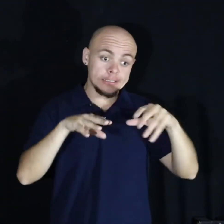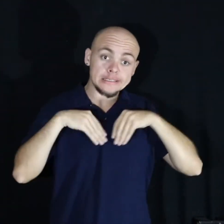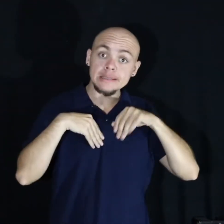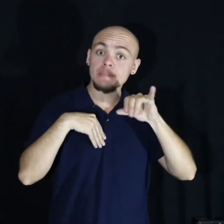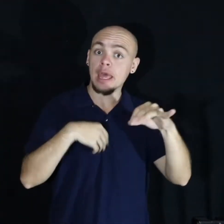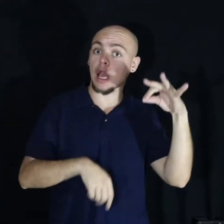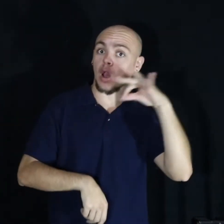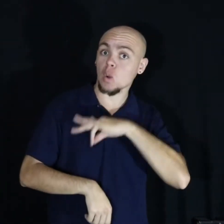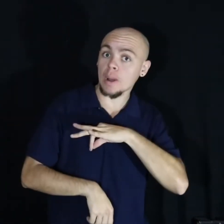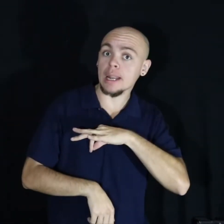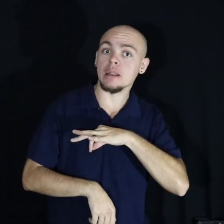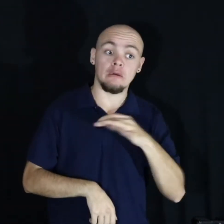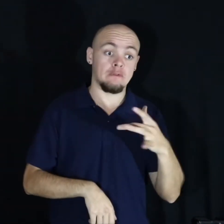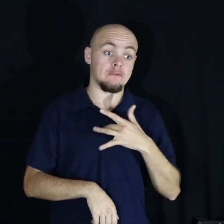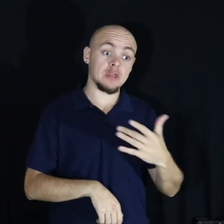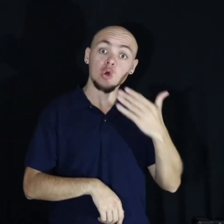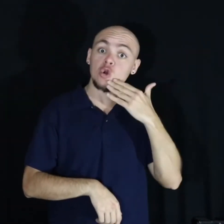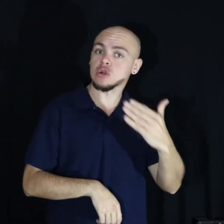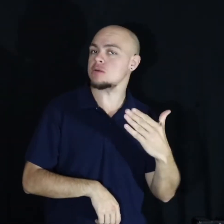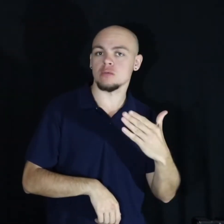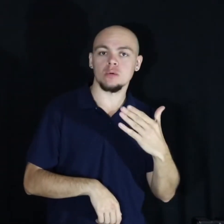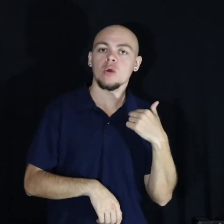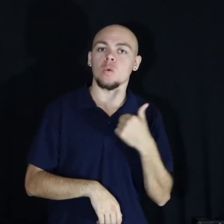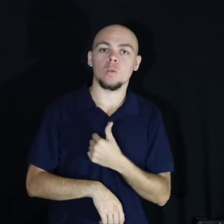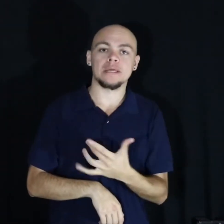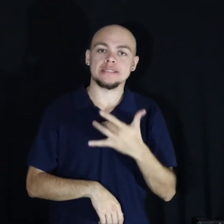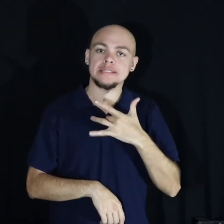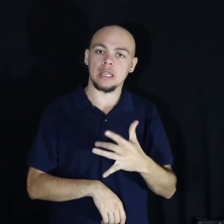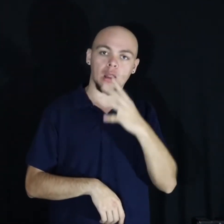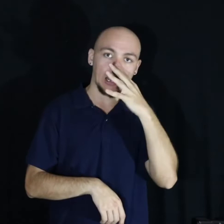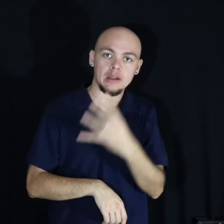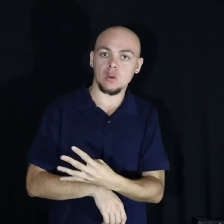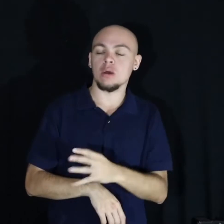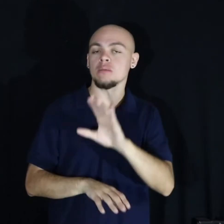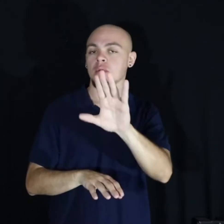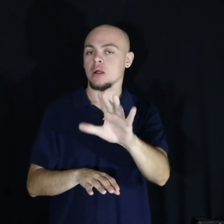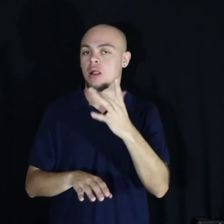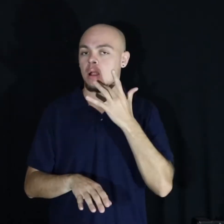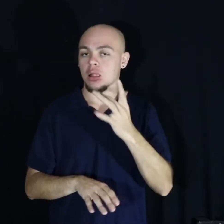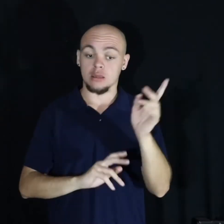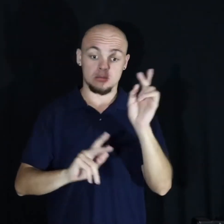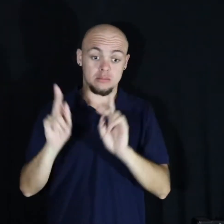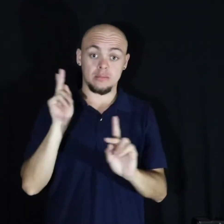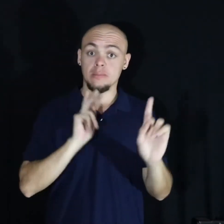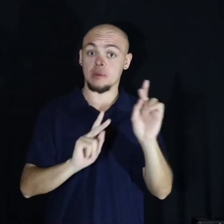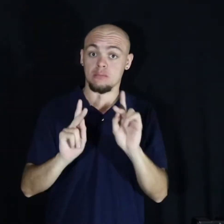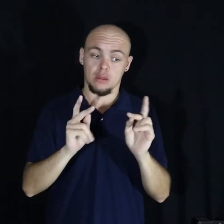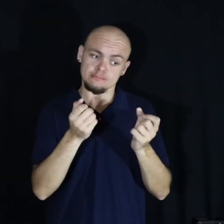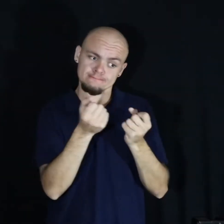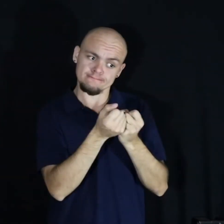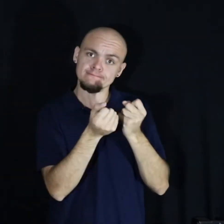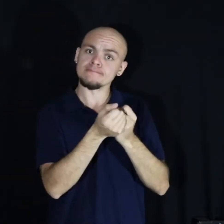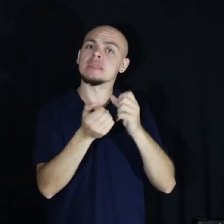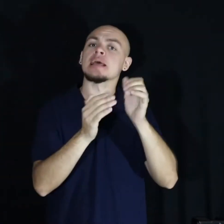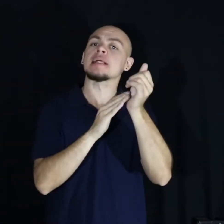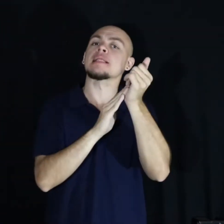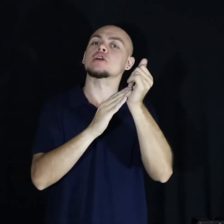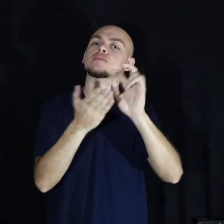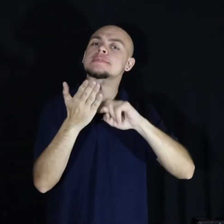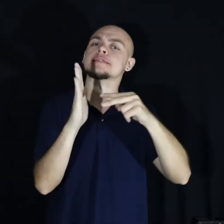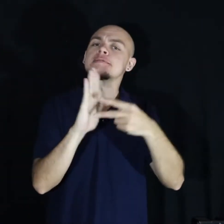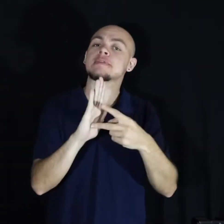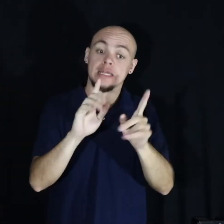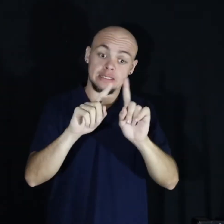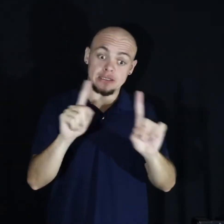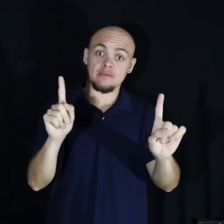and we don't let ourselves feel good about it. And I've been lucky enough over the last 10 years to work with some amazing people who have helped me redefine leadership in a way that I think has made